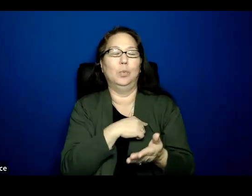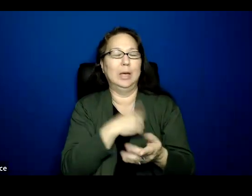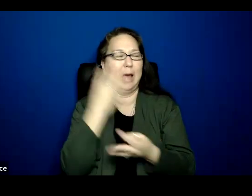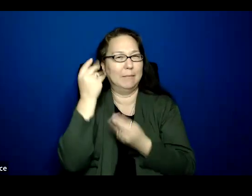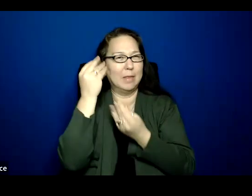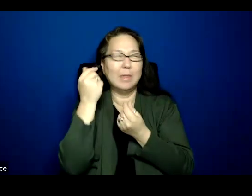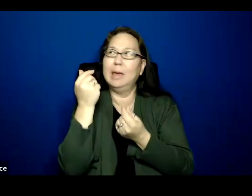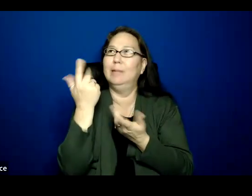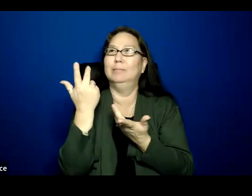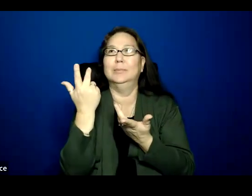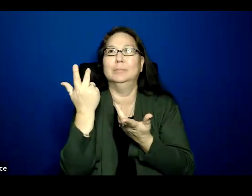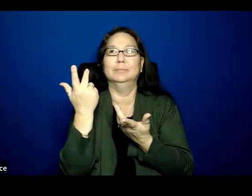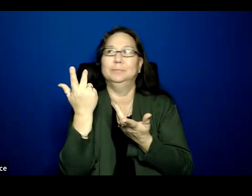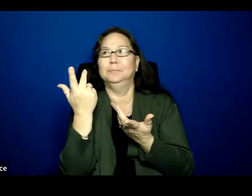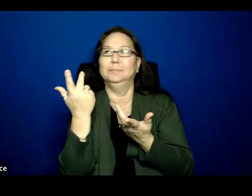make this